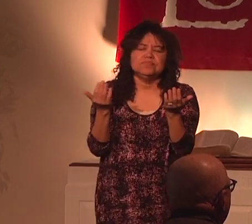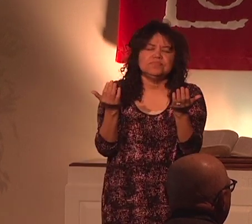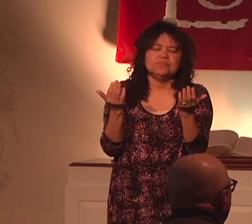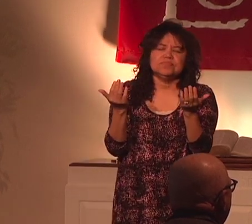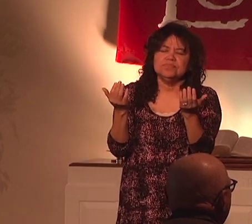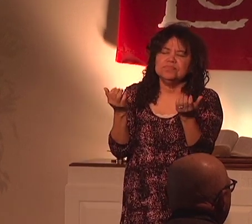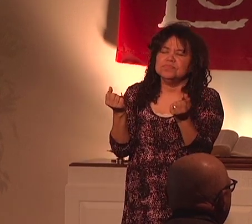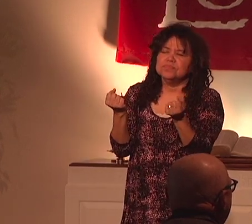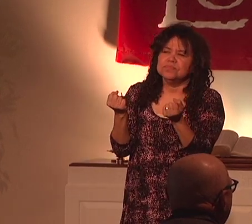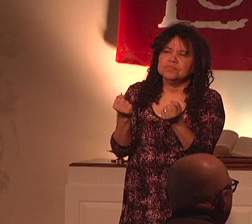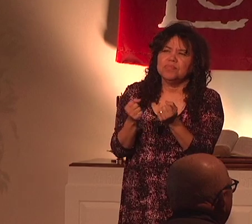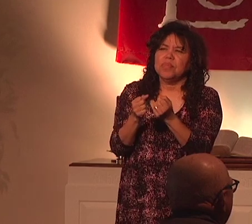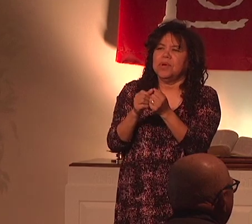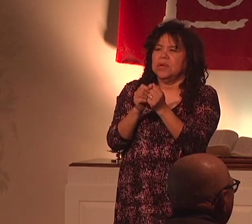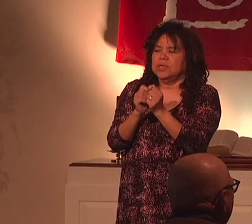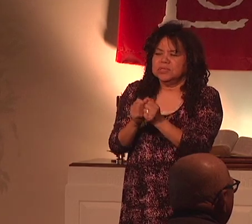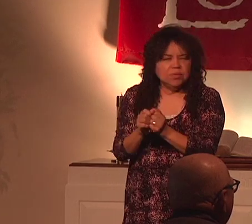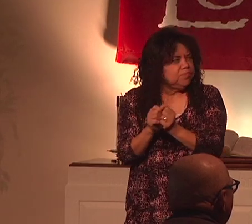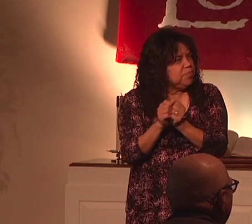Jesus I worship